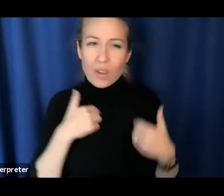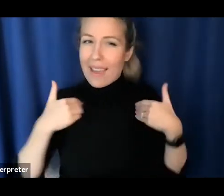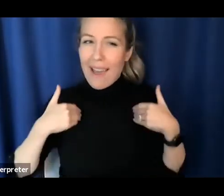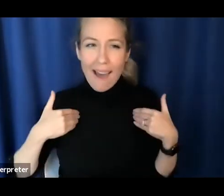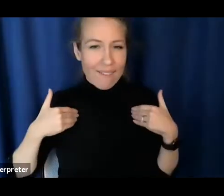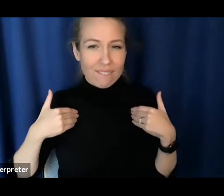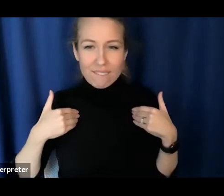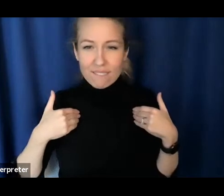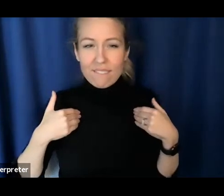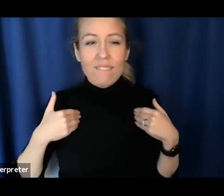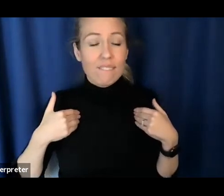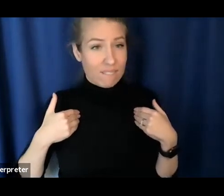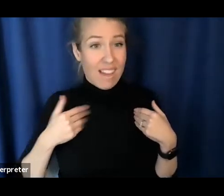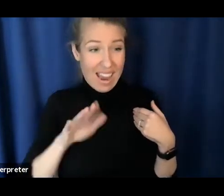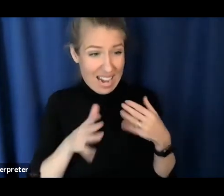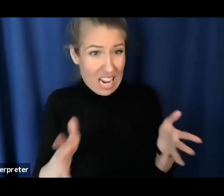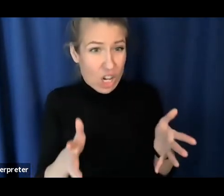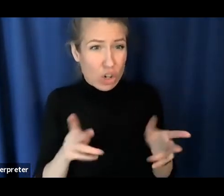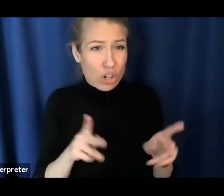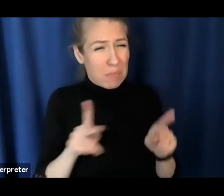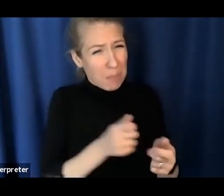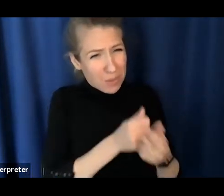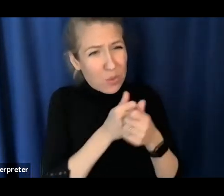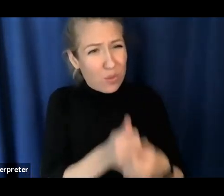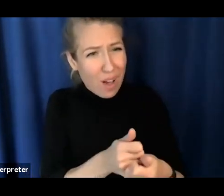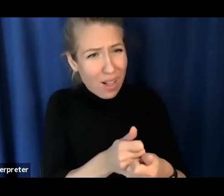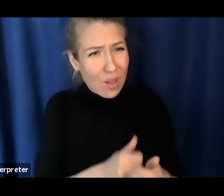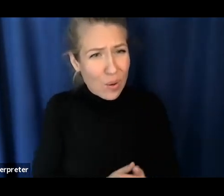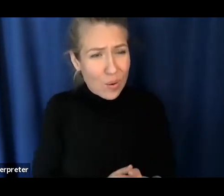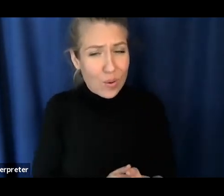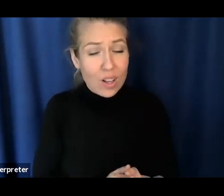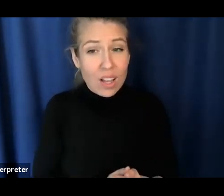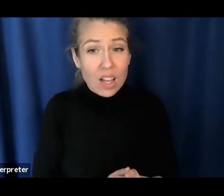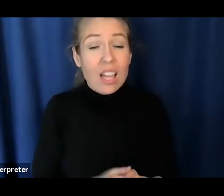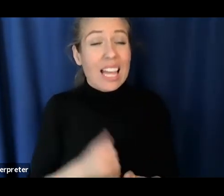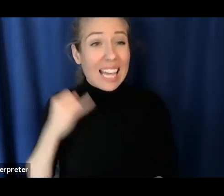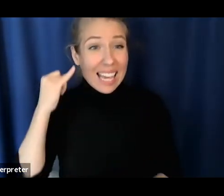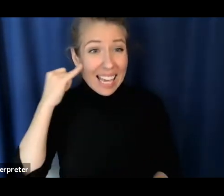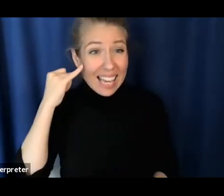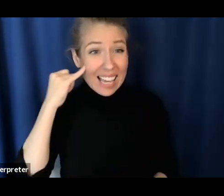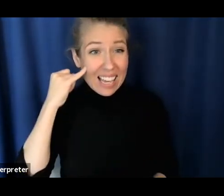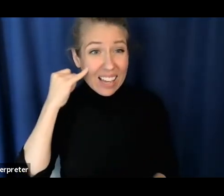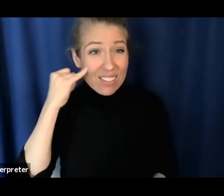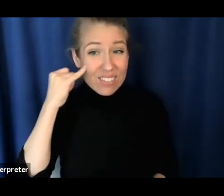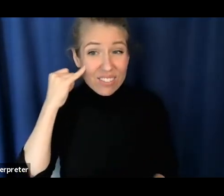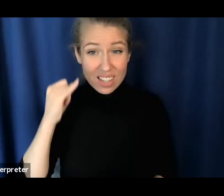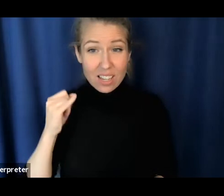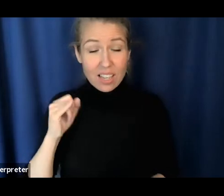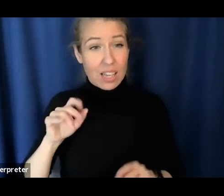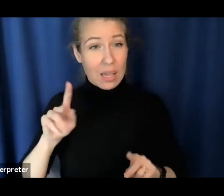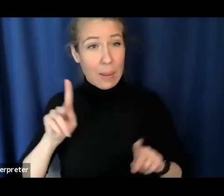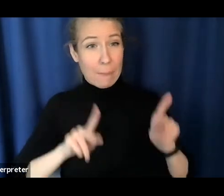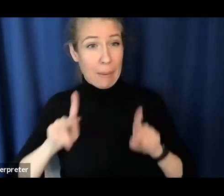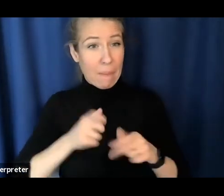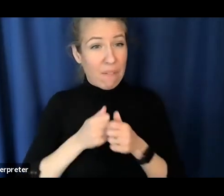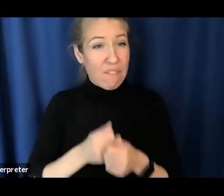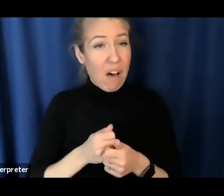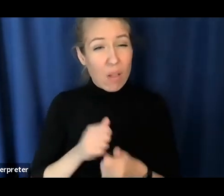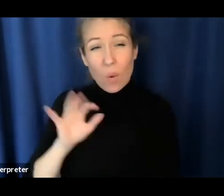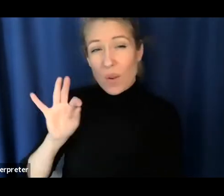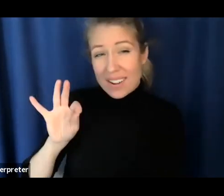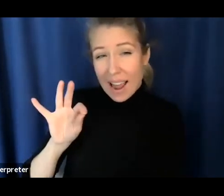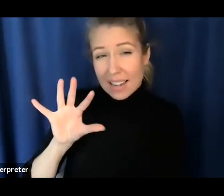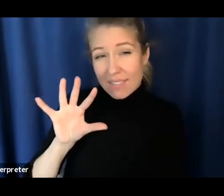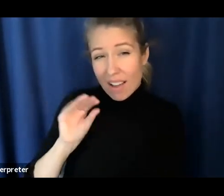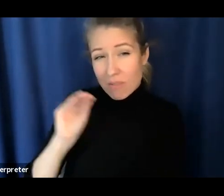getting adherence up. Again, the numbers we see, if we can get a 95% social distancing and mask compliance,